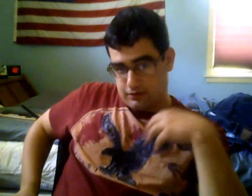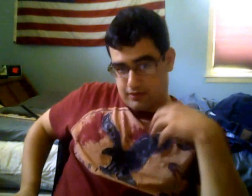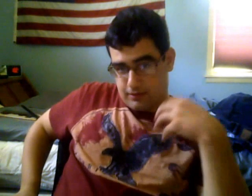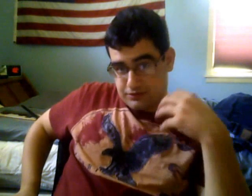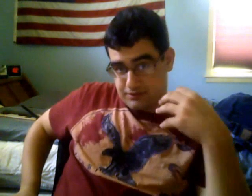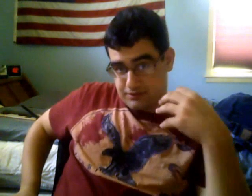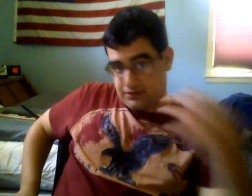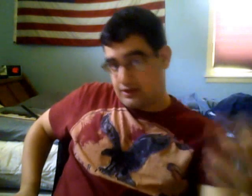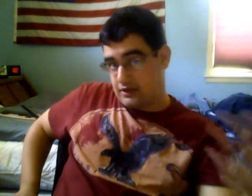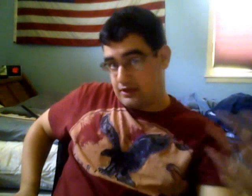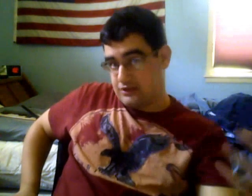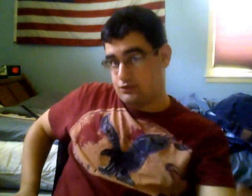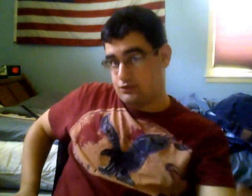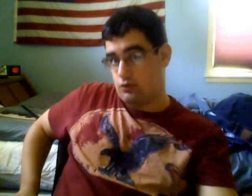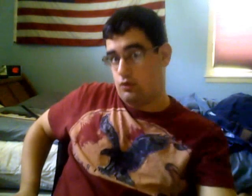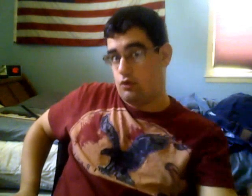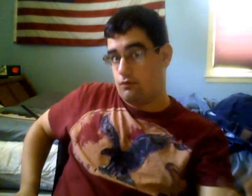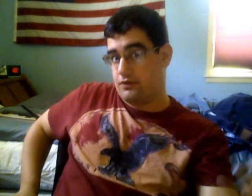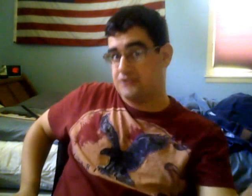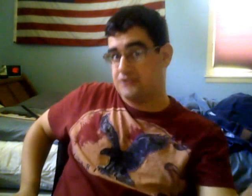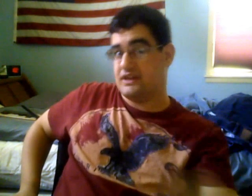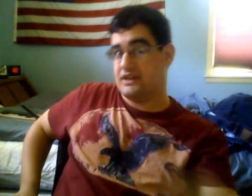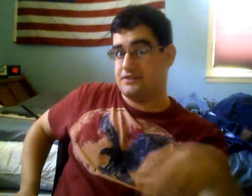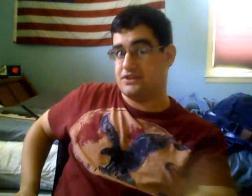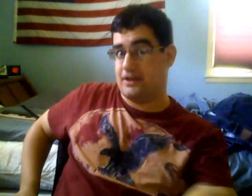that was basically a historical low for the nation at this time.